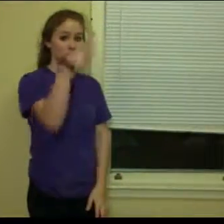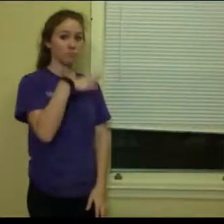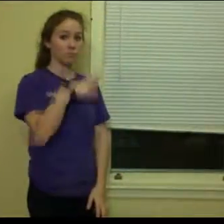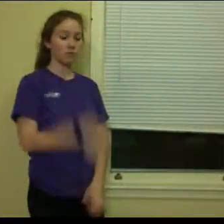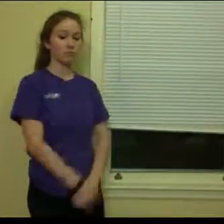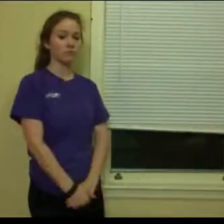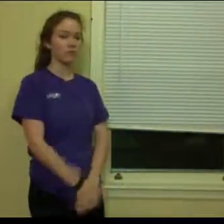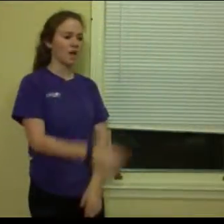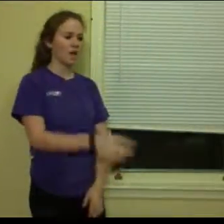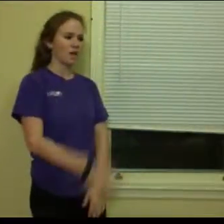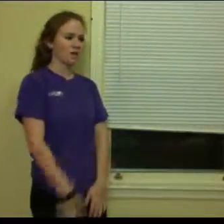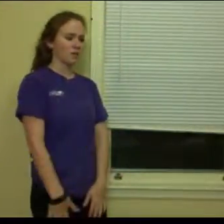example, a man